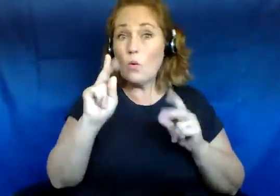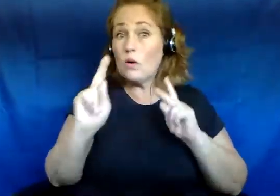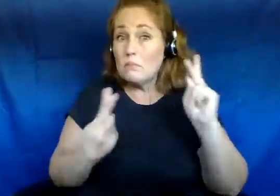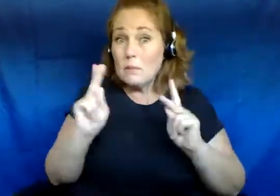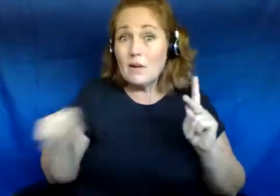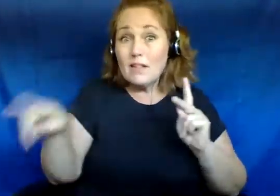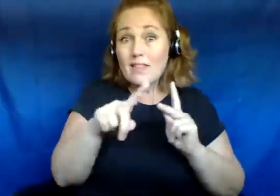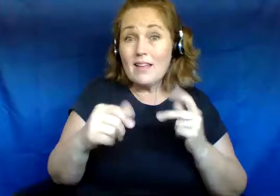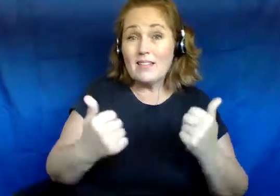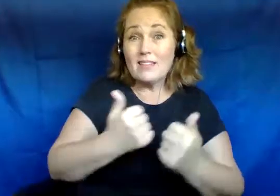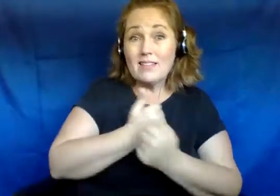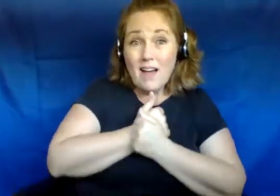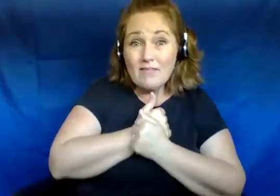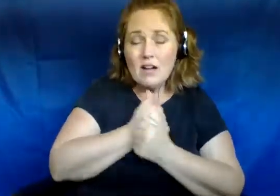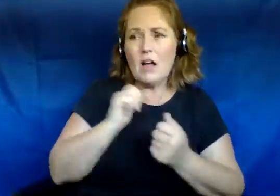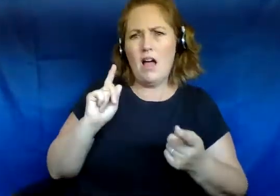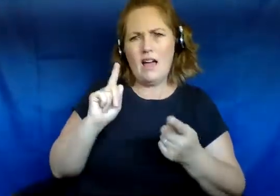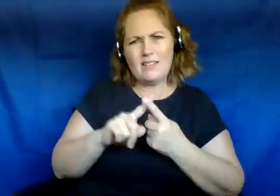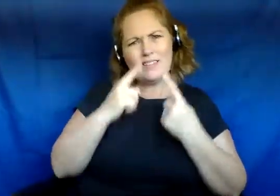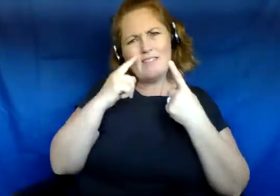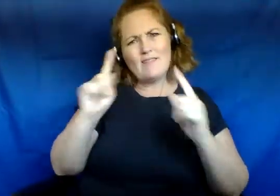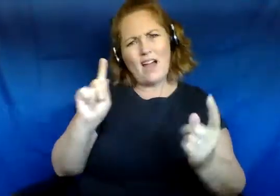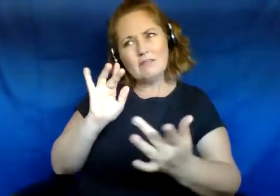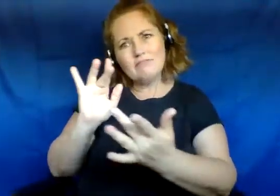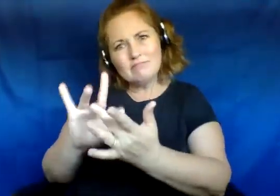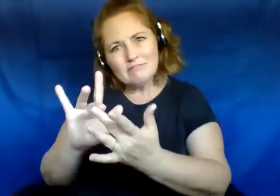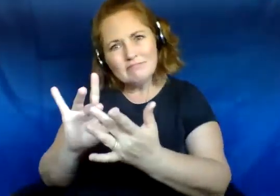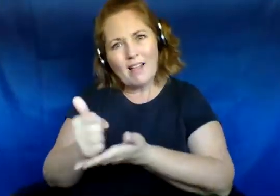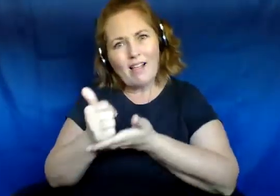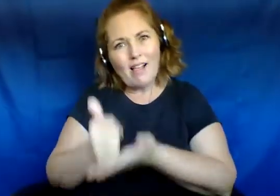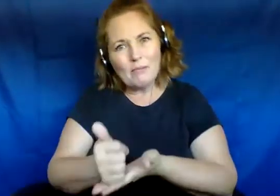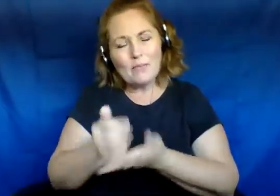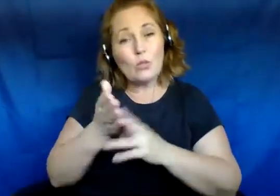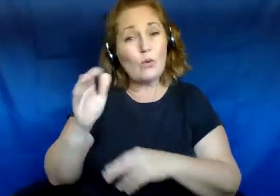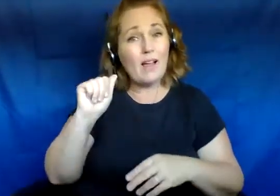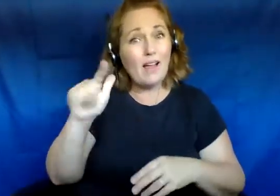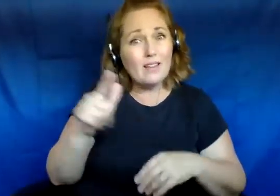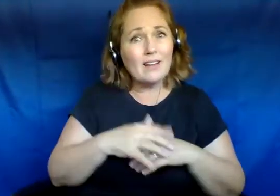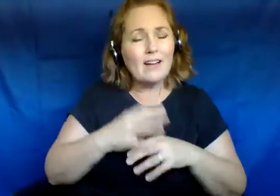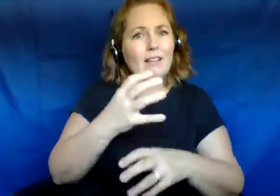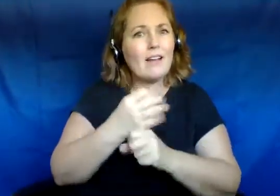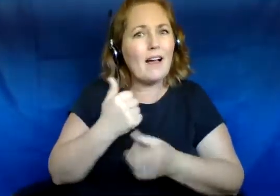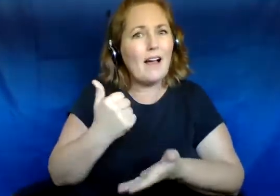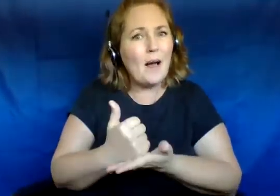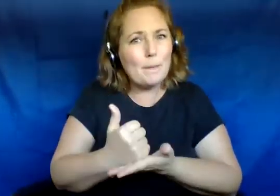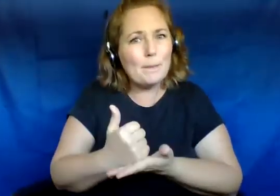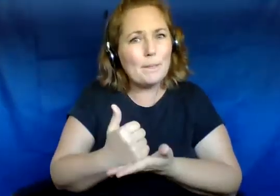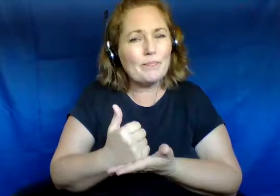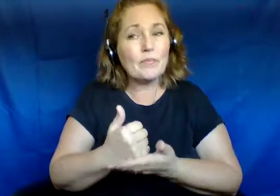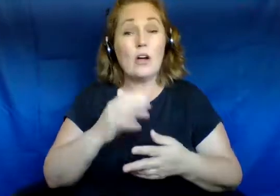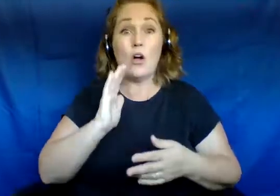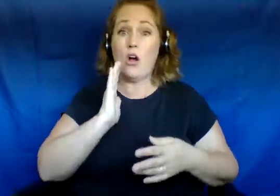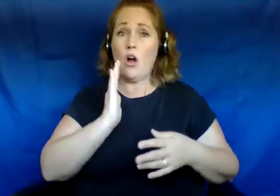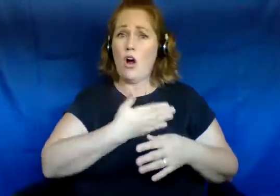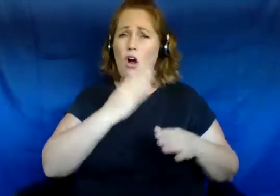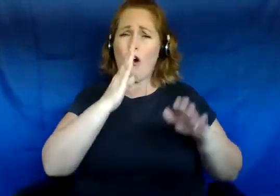the people they love until they reached out for help in Al-Anon and got some help. So our